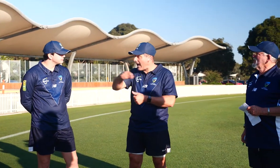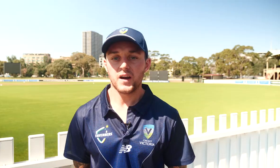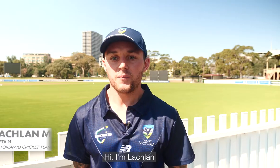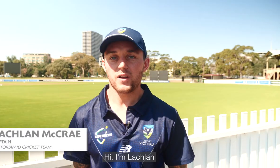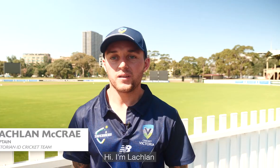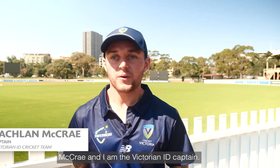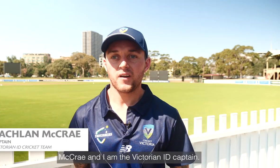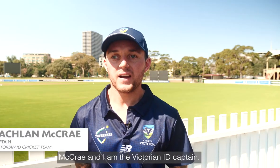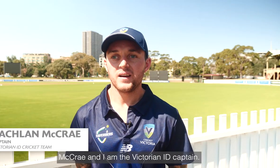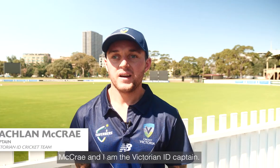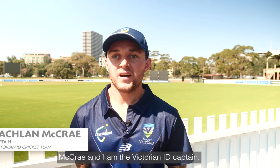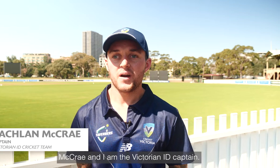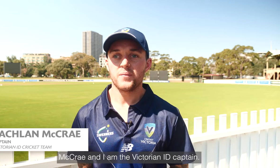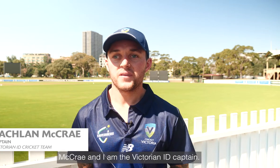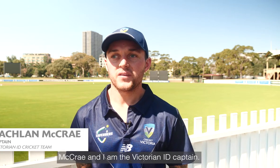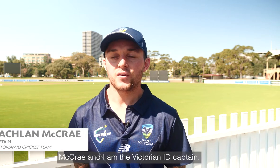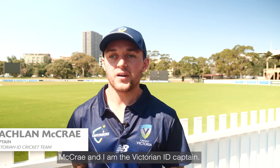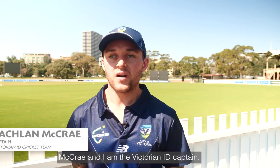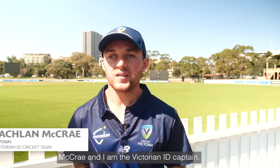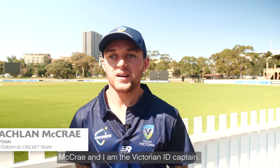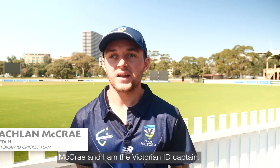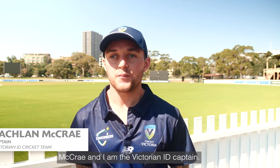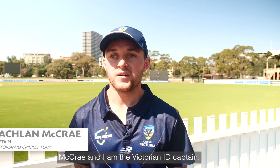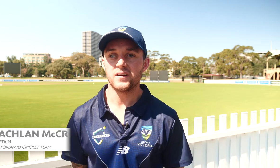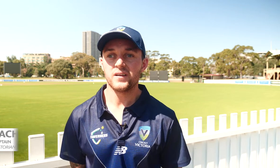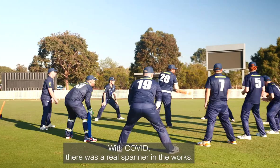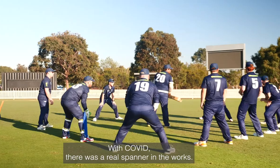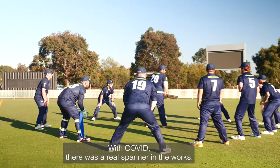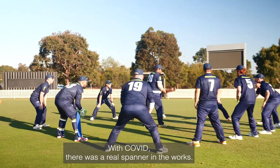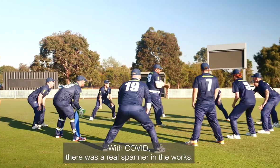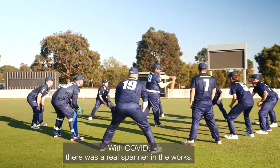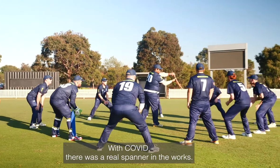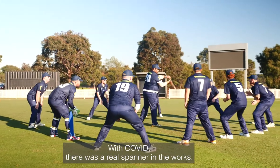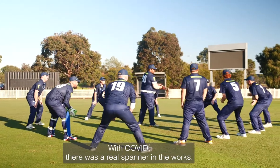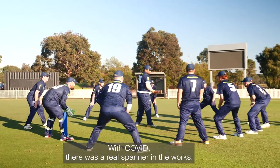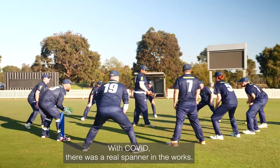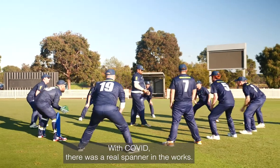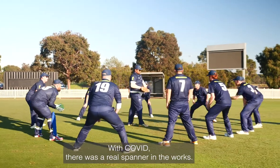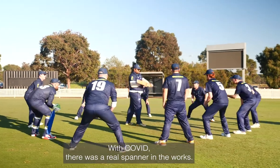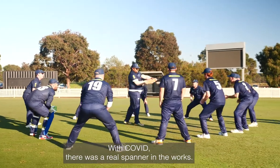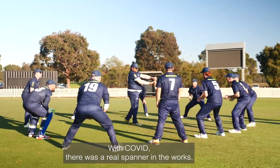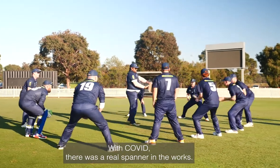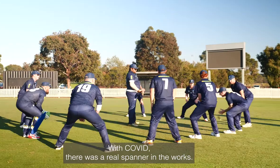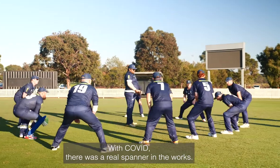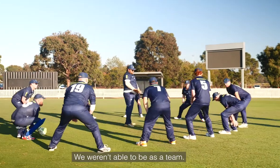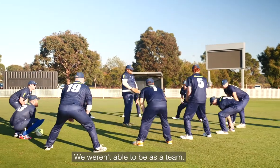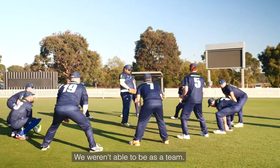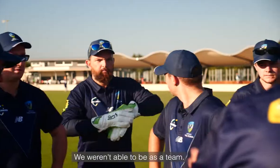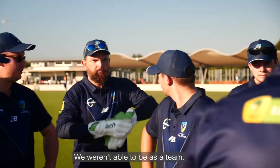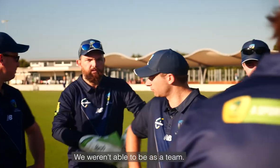Hi, I'm Lachlan McRae and I am the Victorian ID captain. With COVID, there was a real spanner in the works. We weren't